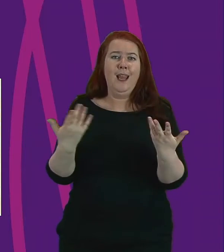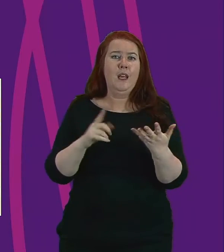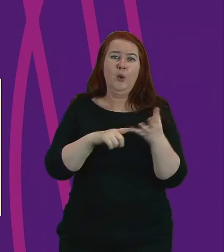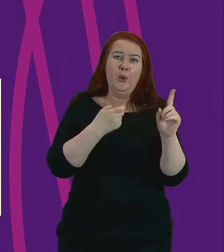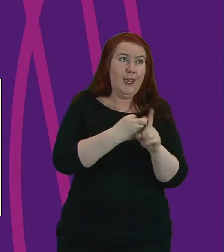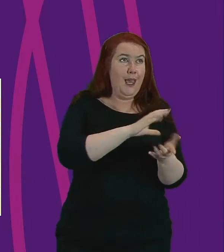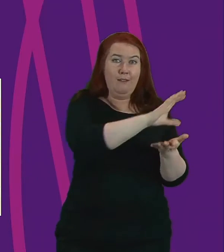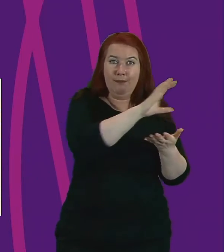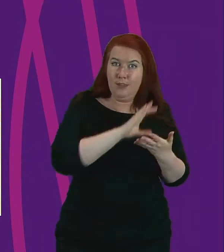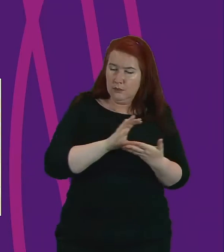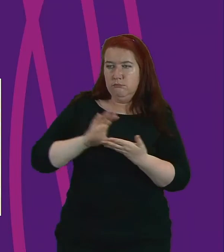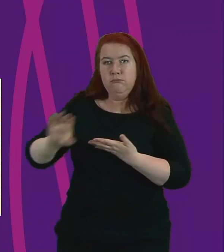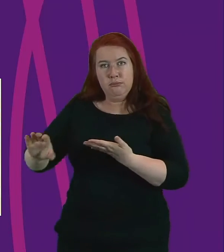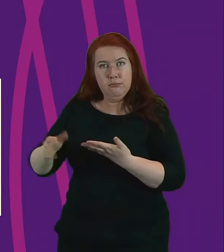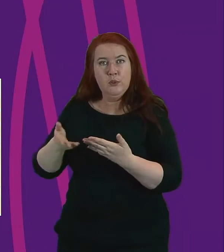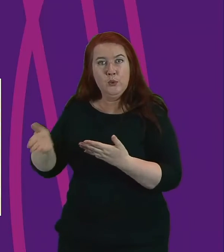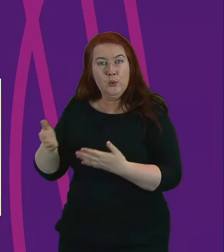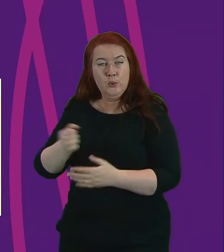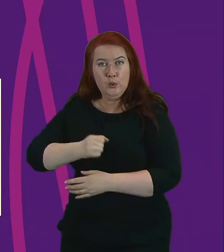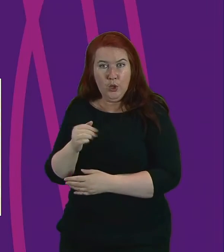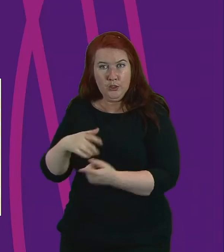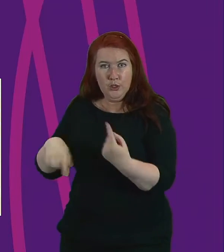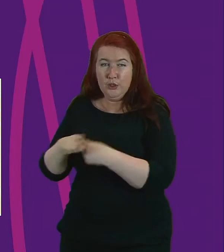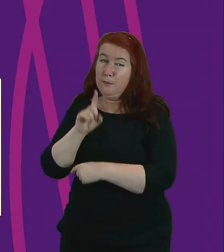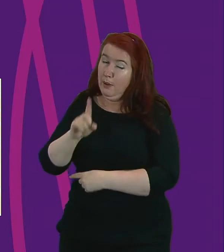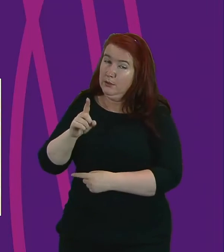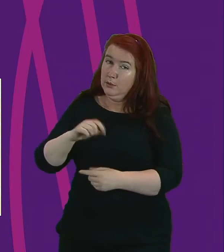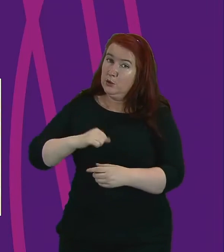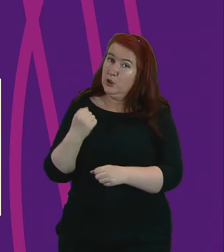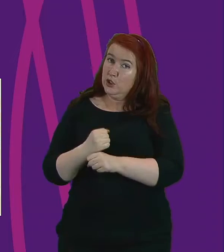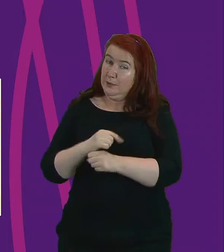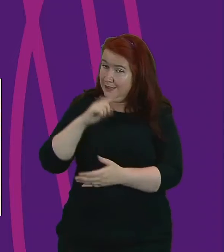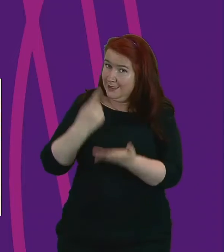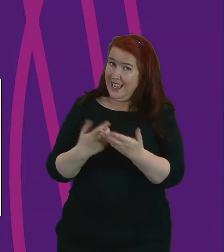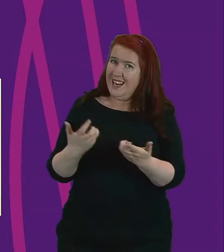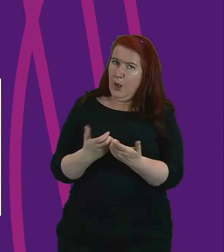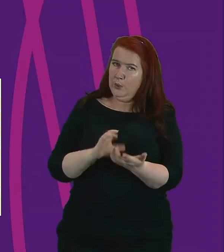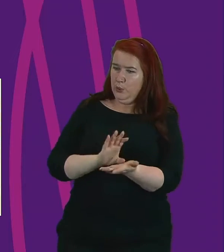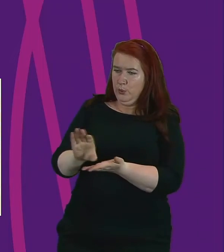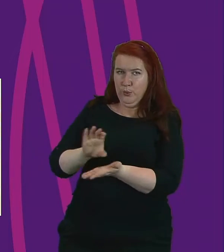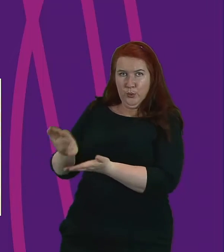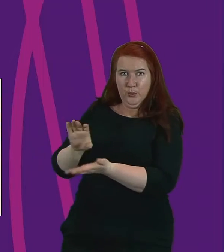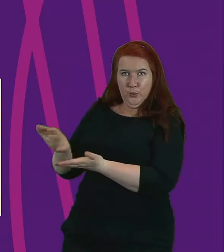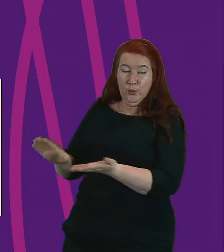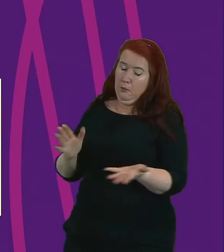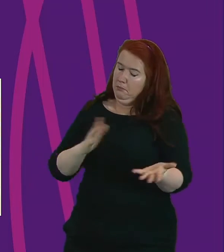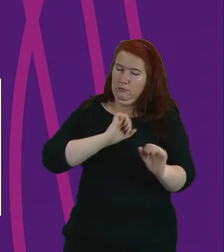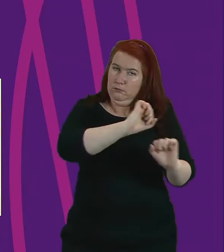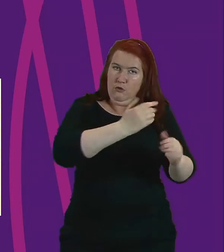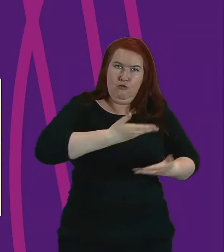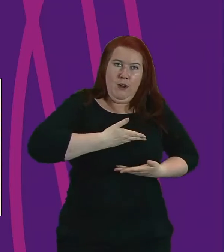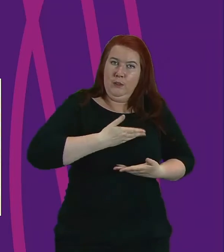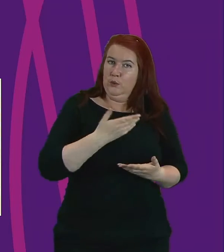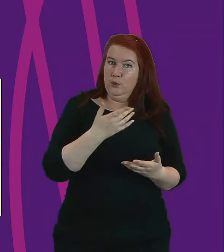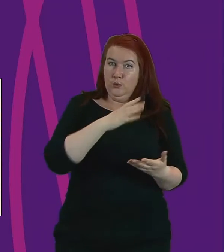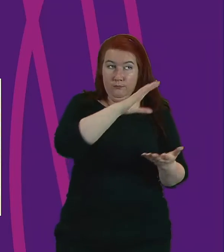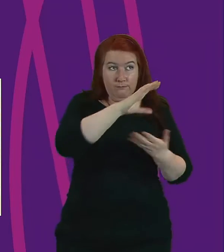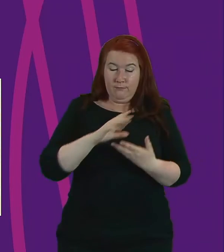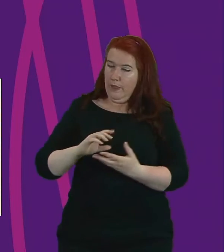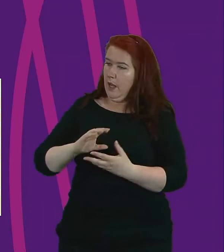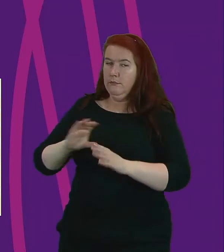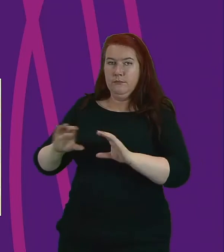the UK Government, but they have made choices to disperse the money in different ways, as indeed they have the perfect right to do so. As